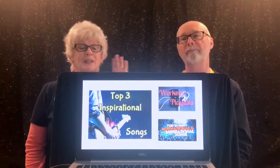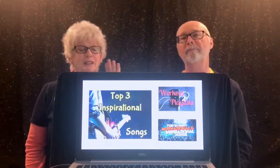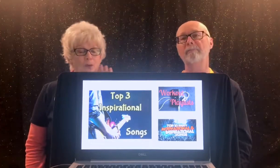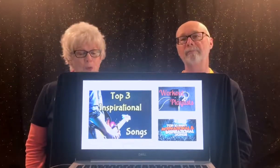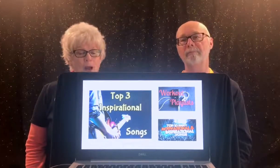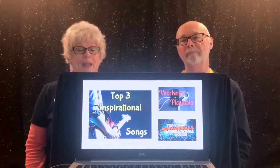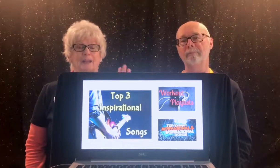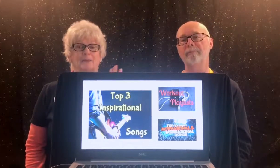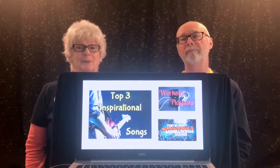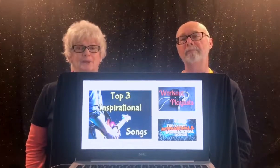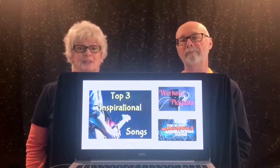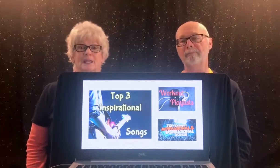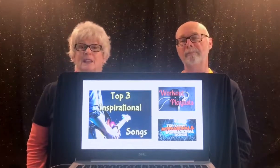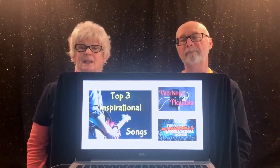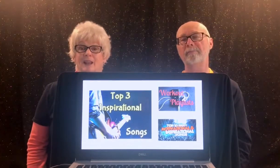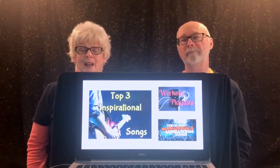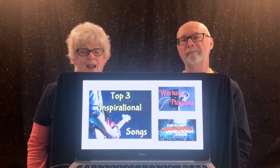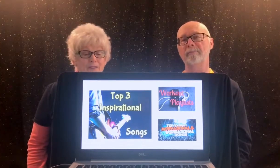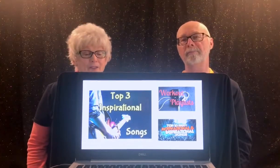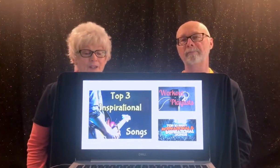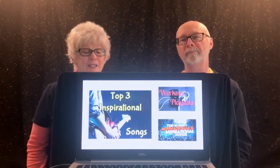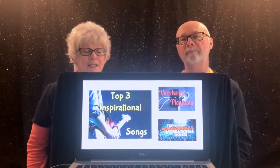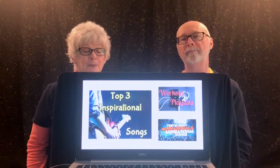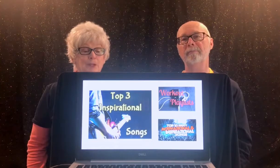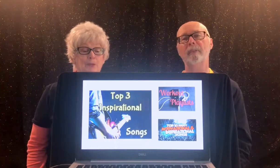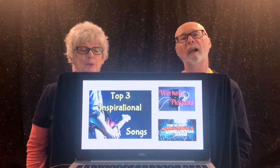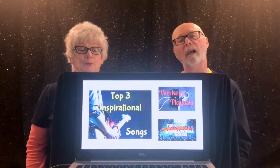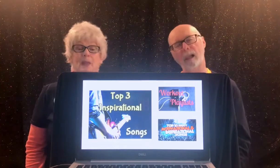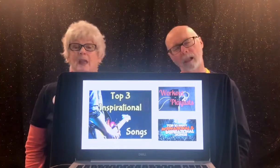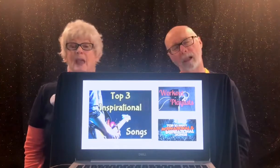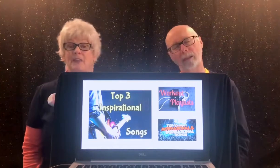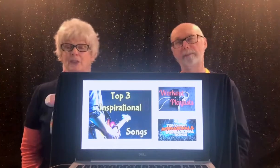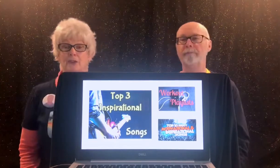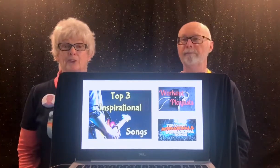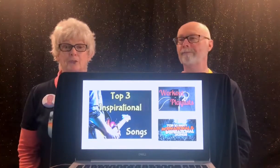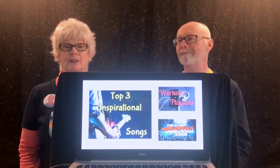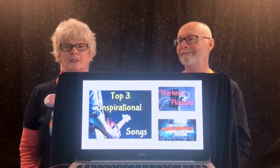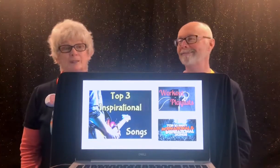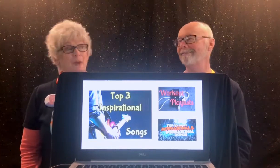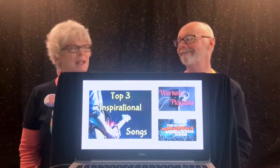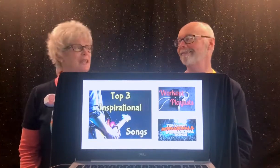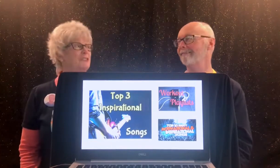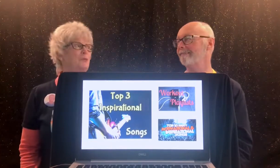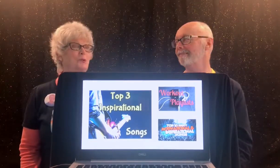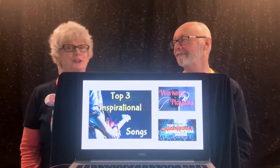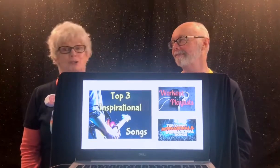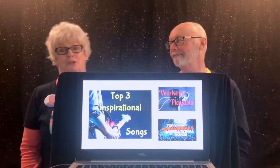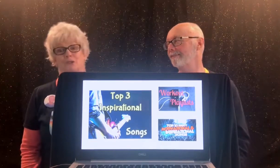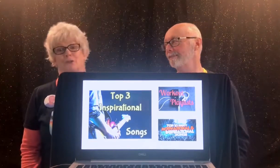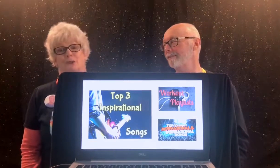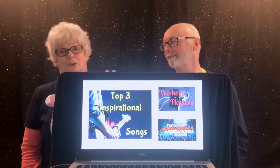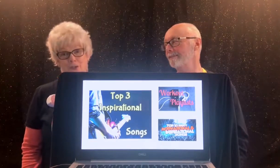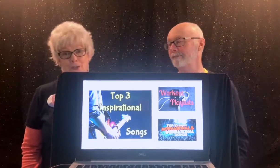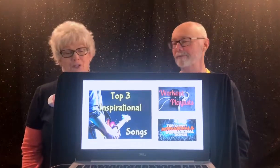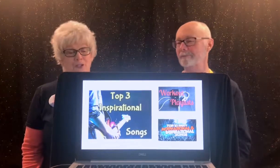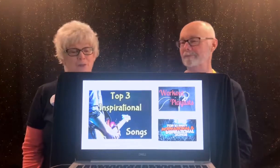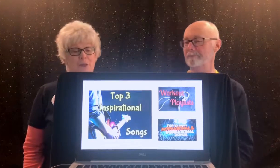soothing, quiet music that I fall asleep to. And the third one is my inspirational Christian